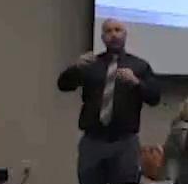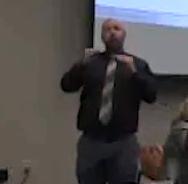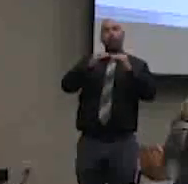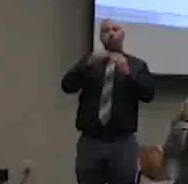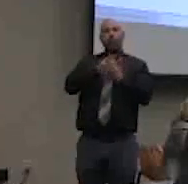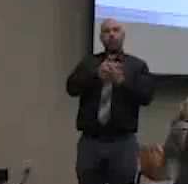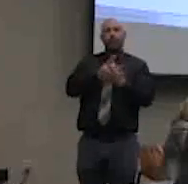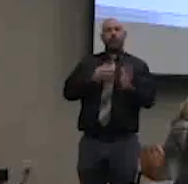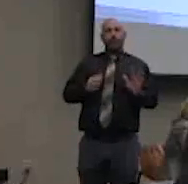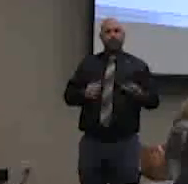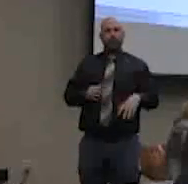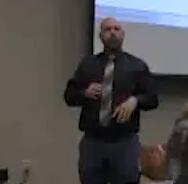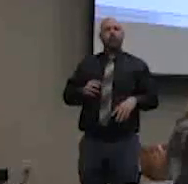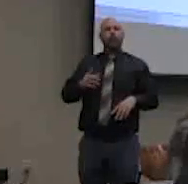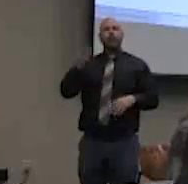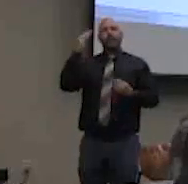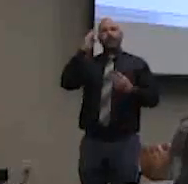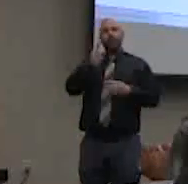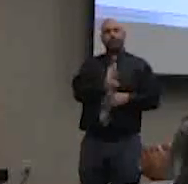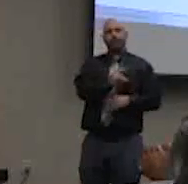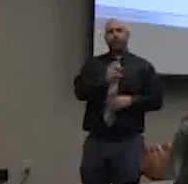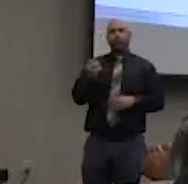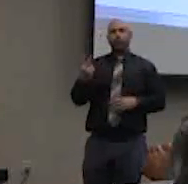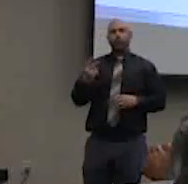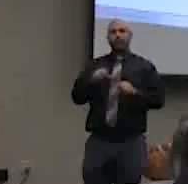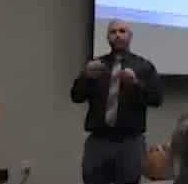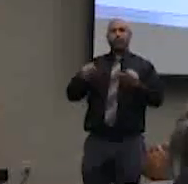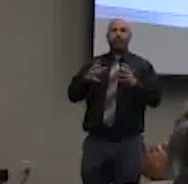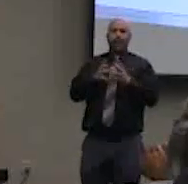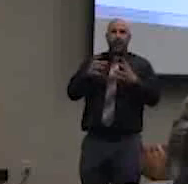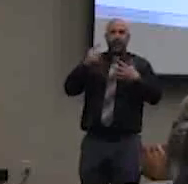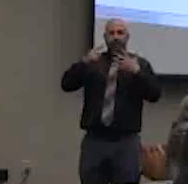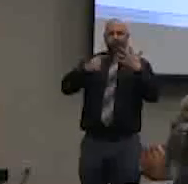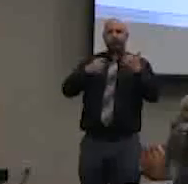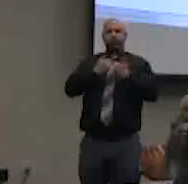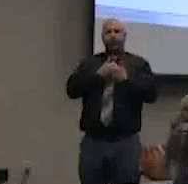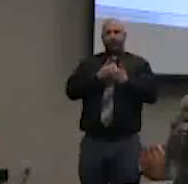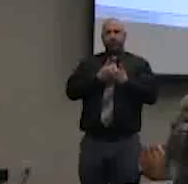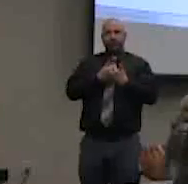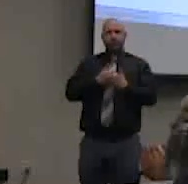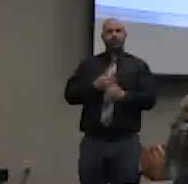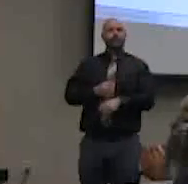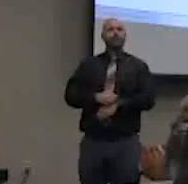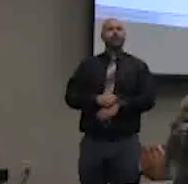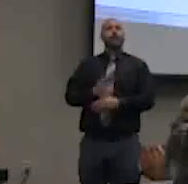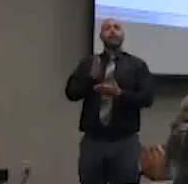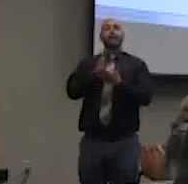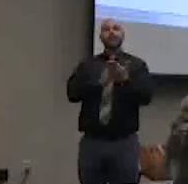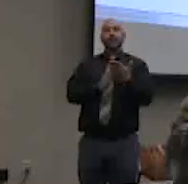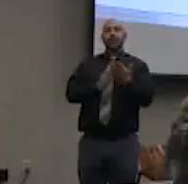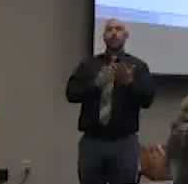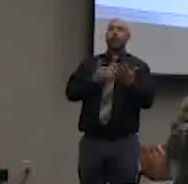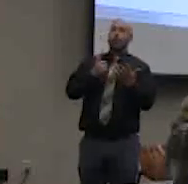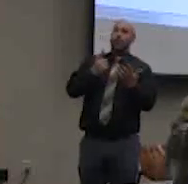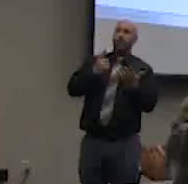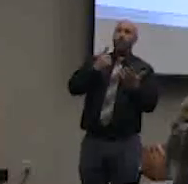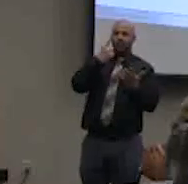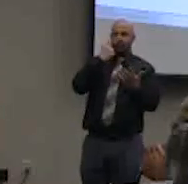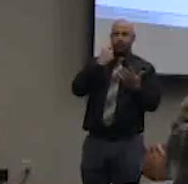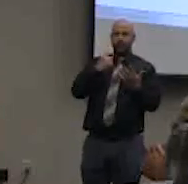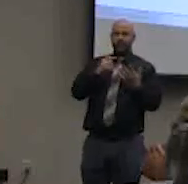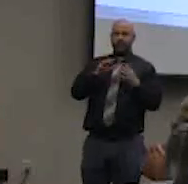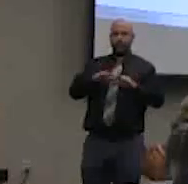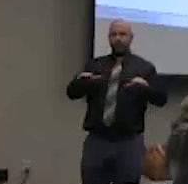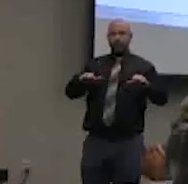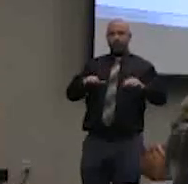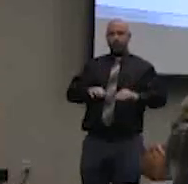K-12 system. We have lots of challenges in that system. But some of those challenges involve having children at different levels when they're in the classroom, and the work